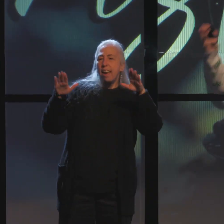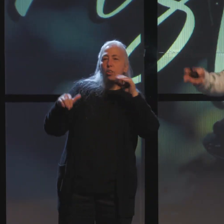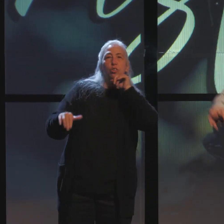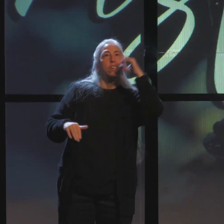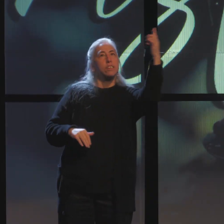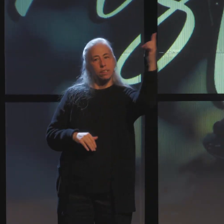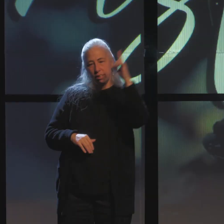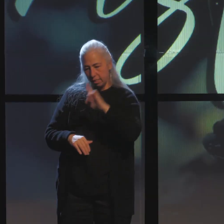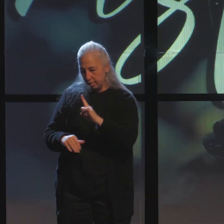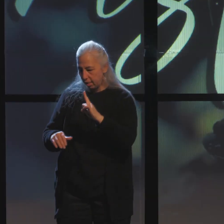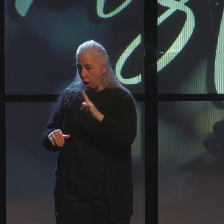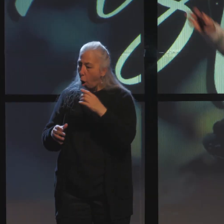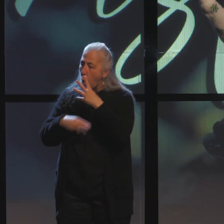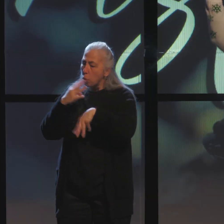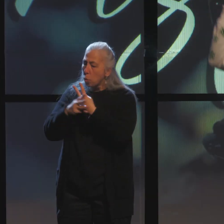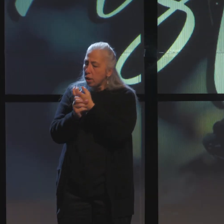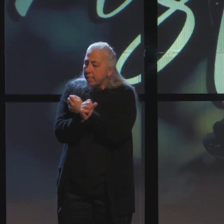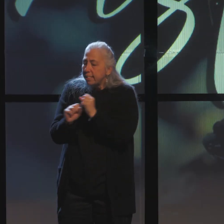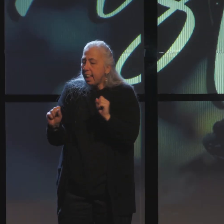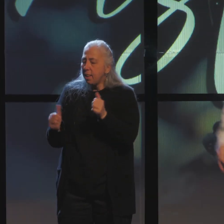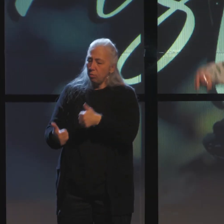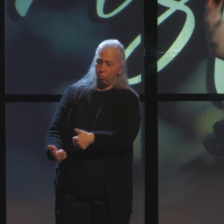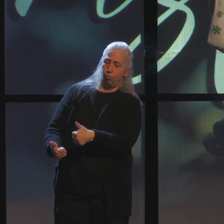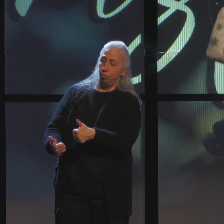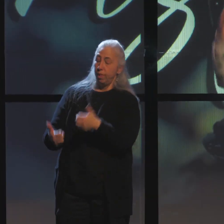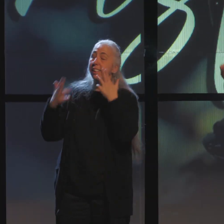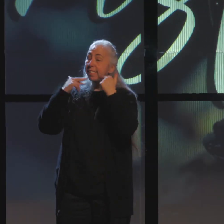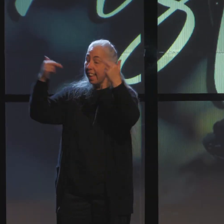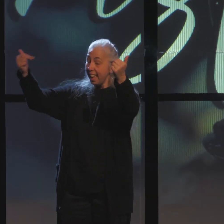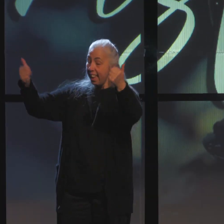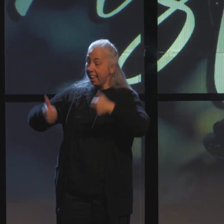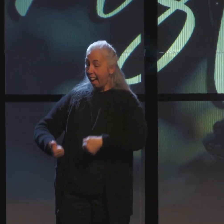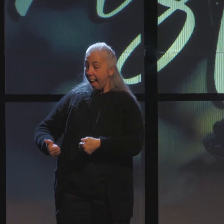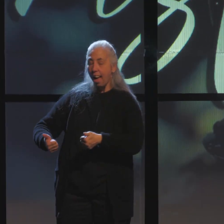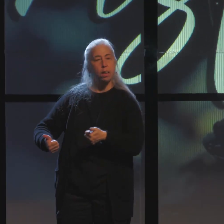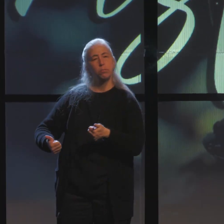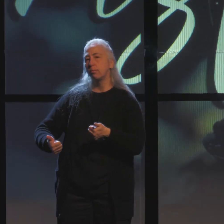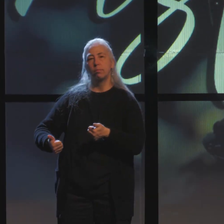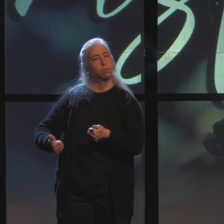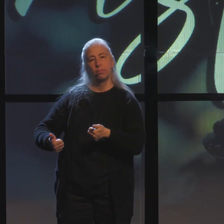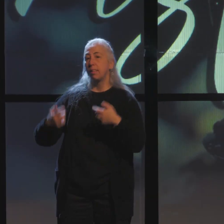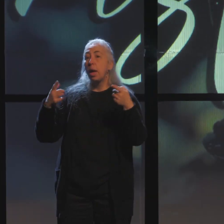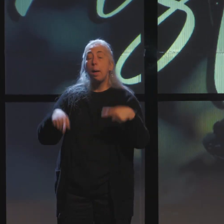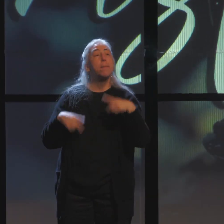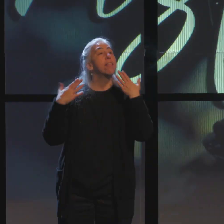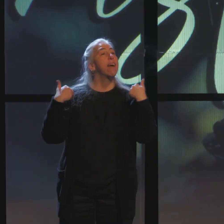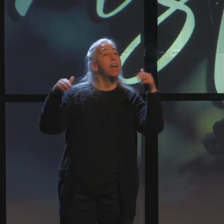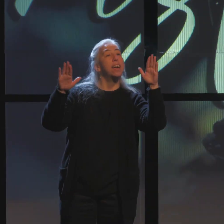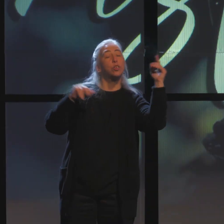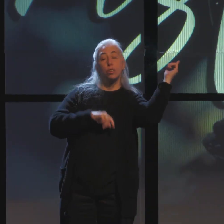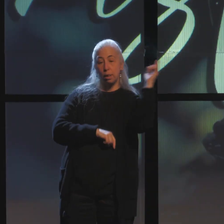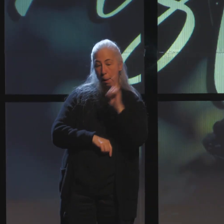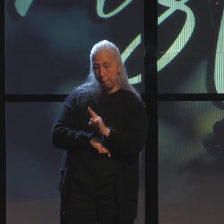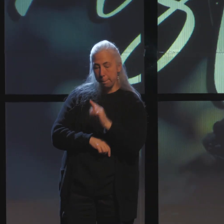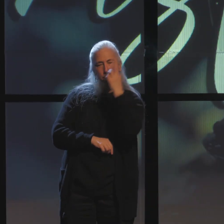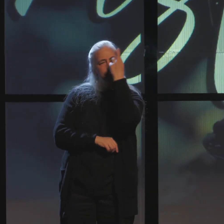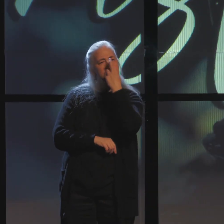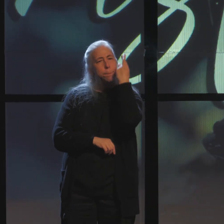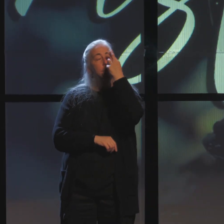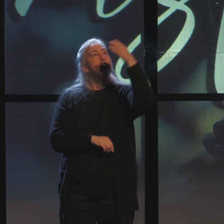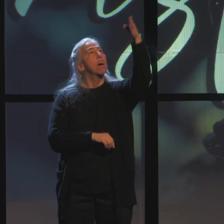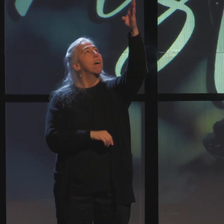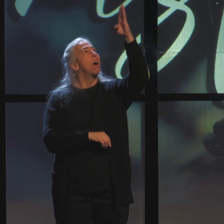is finally safe. Everything's all good, let's sing. No, they sing because the divine